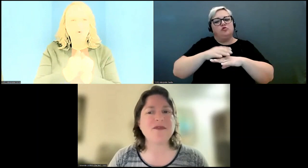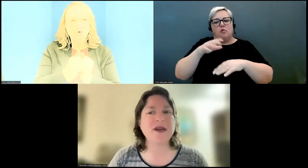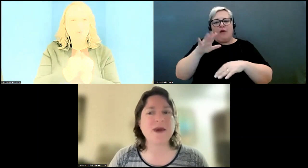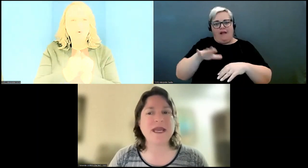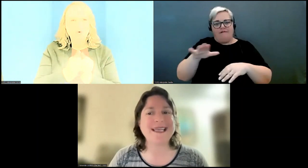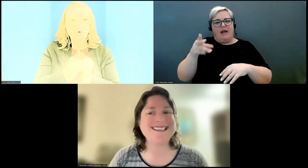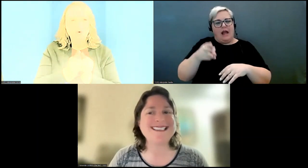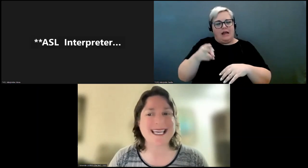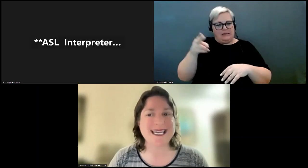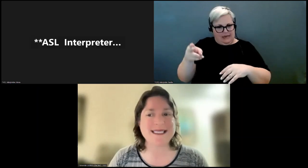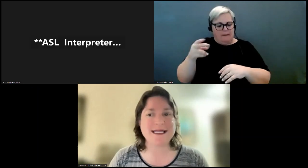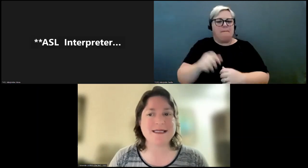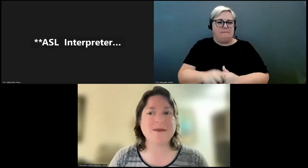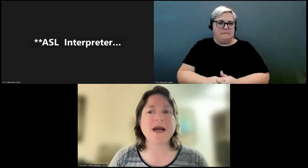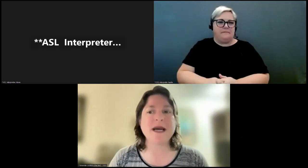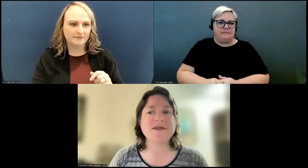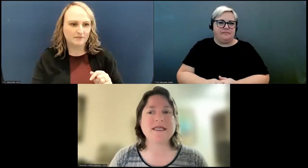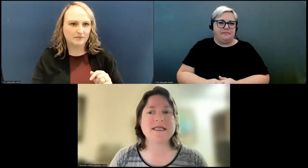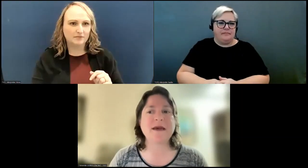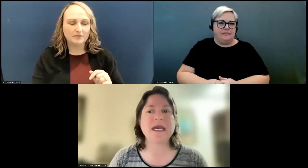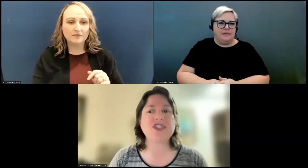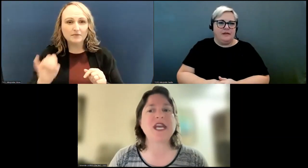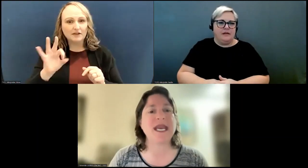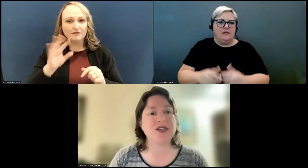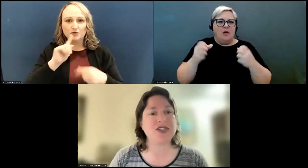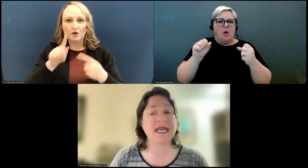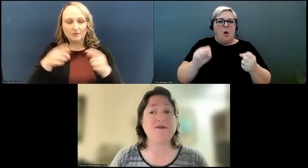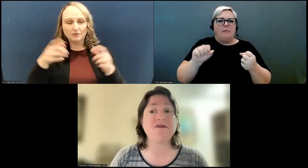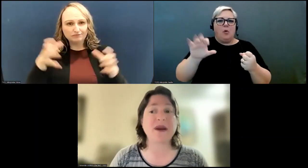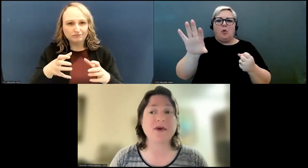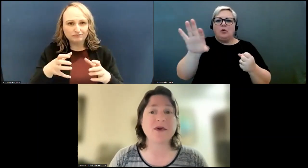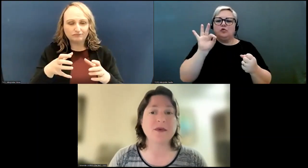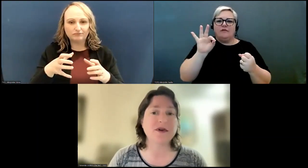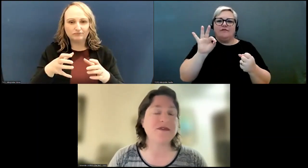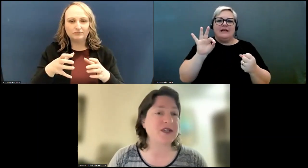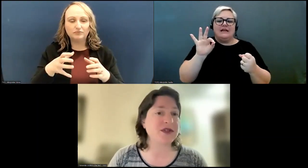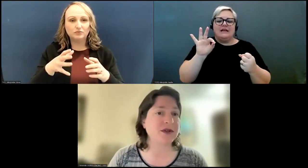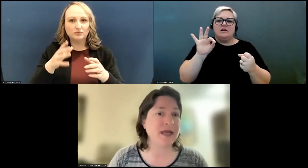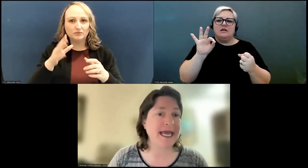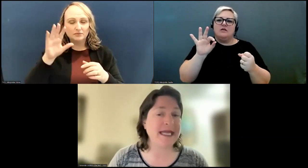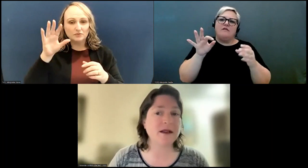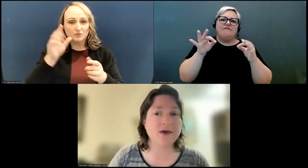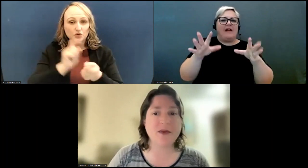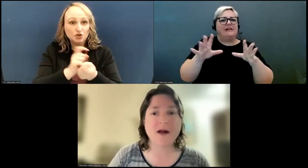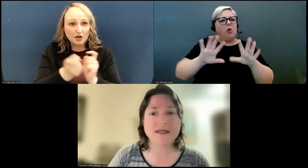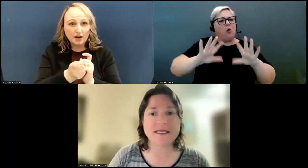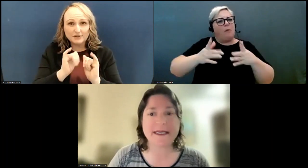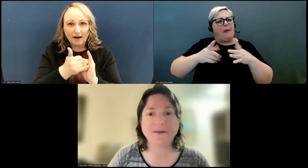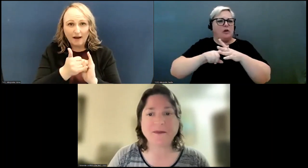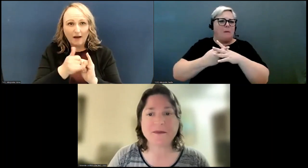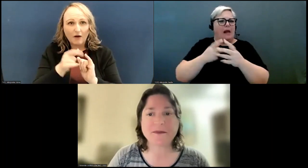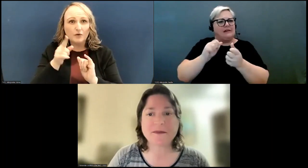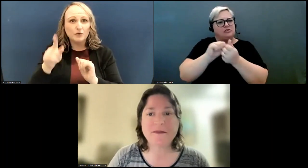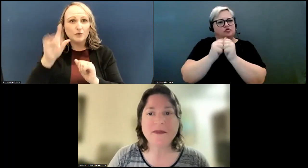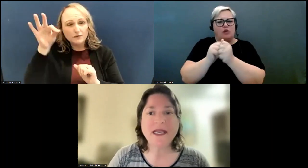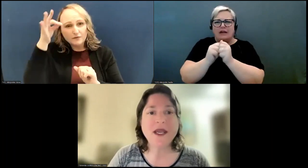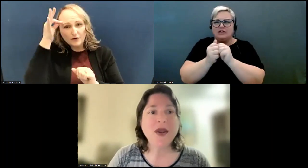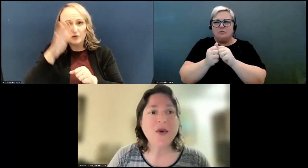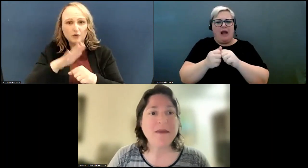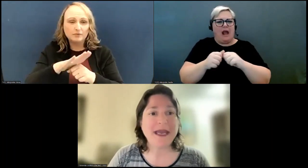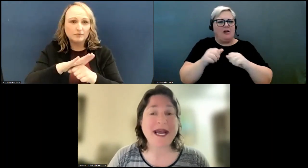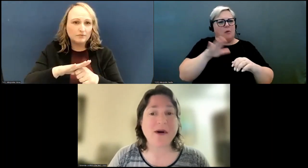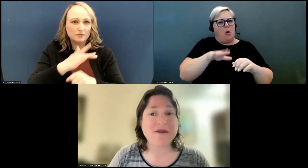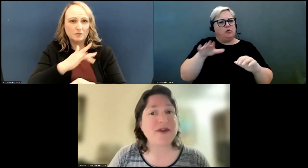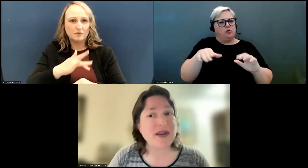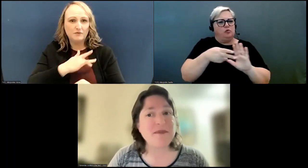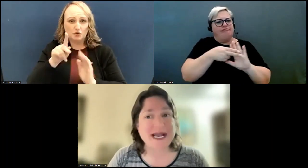if we could find a way to instigate some kind of systemic change in federal, provincial, and local policy.